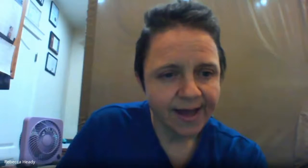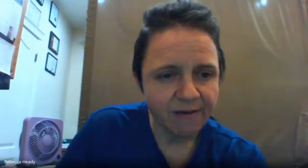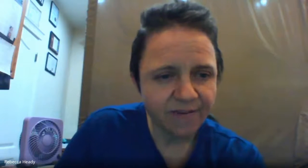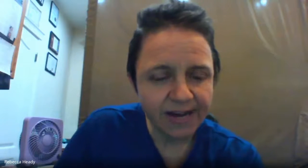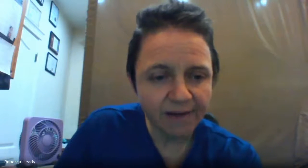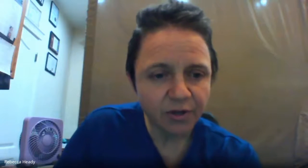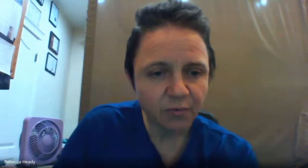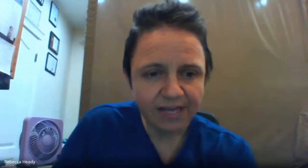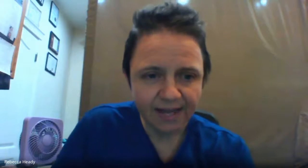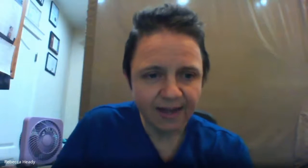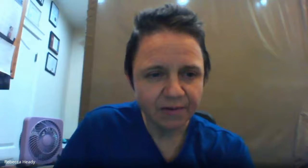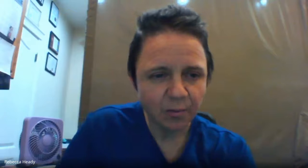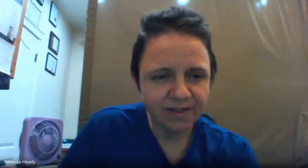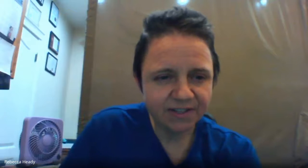good weekend. Have a good birthday, Jessica. And